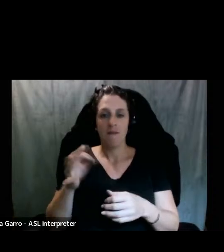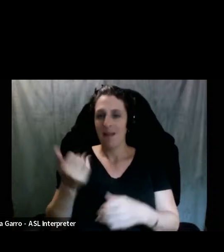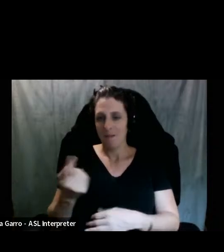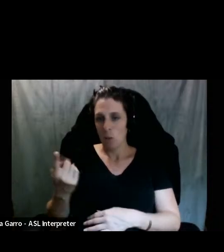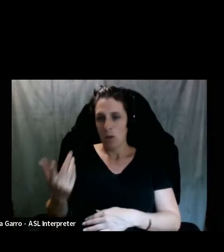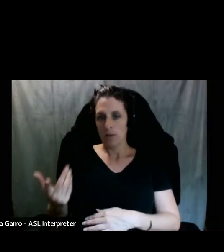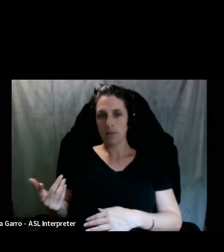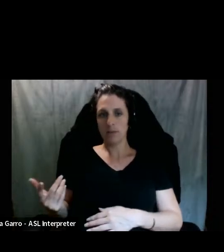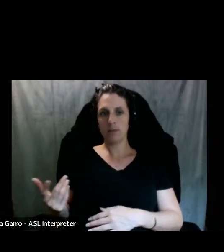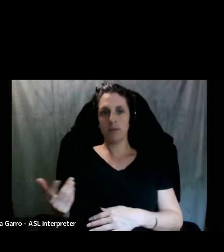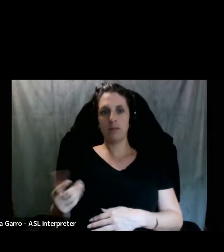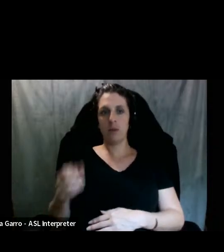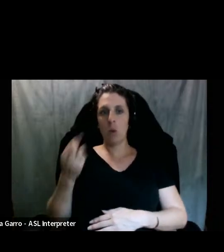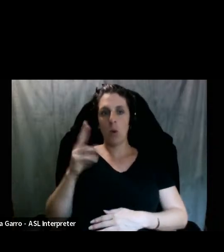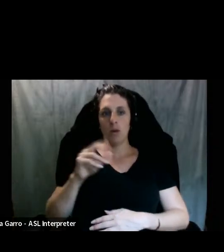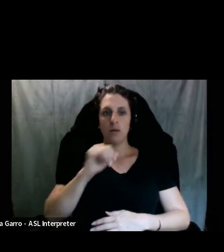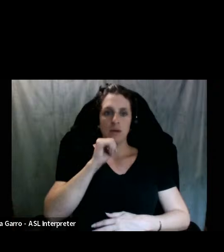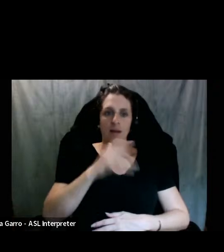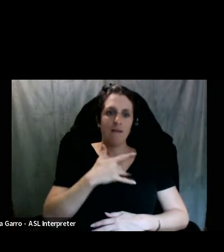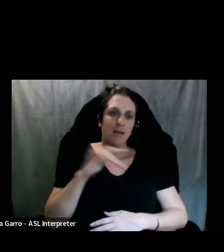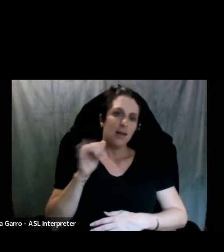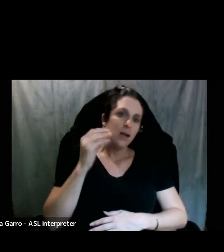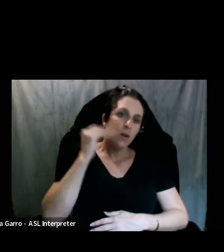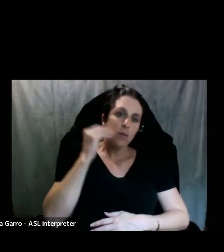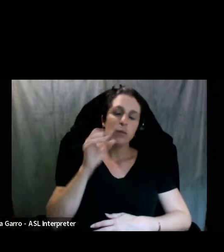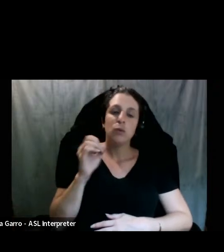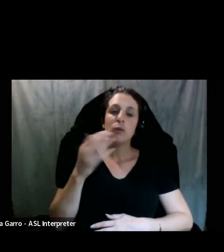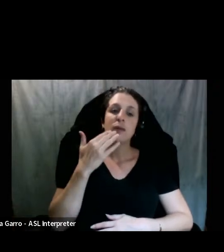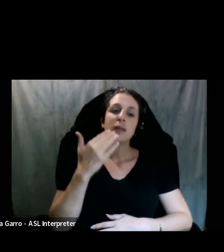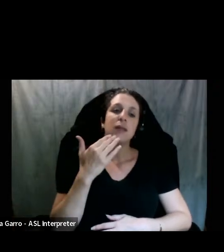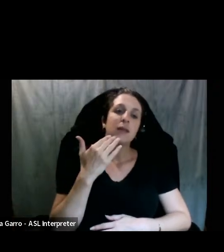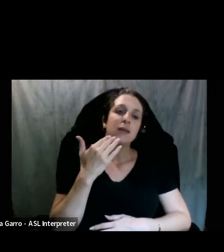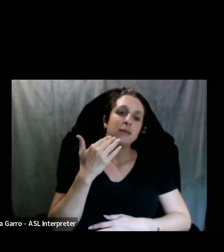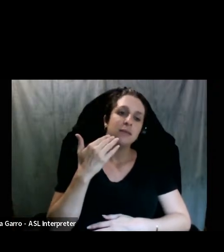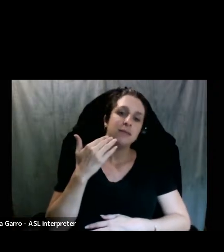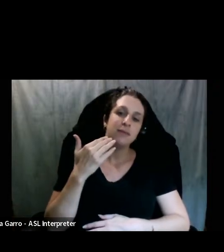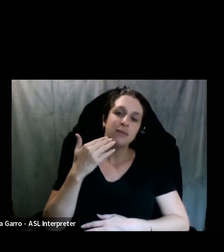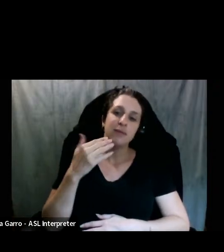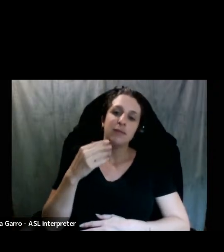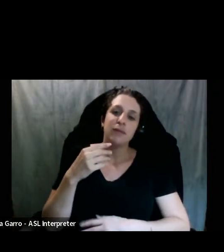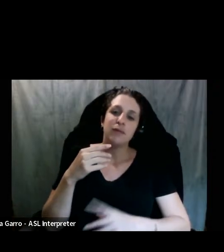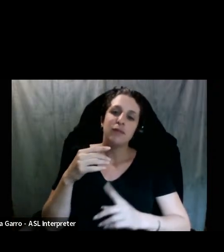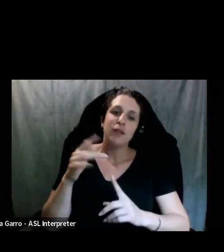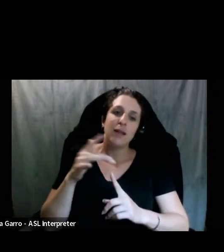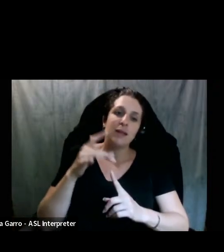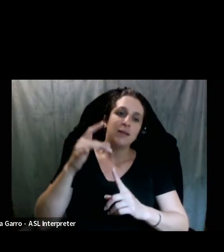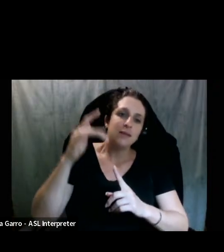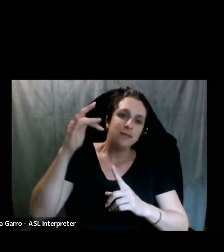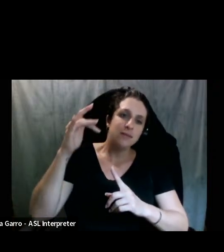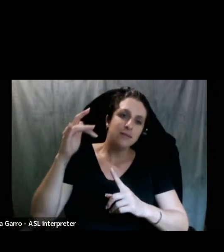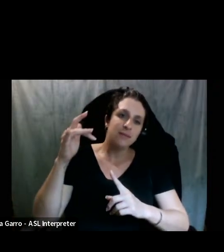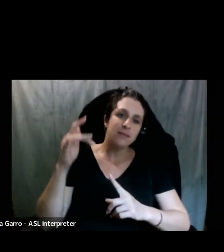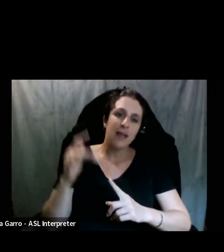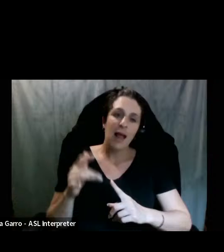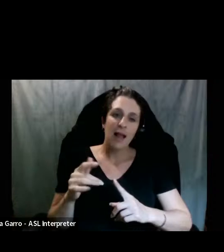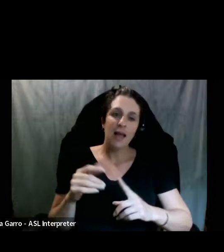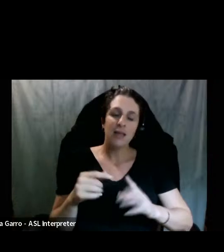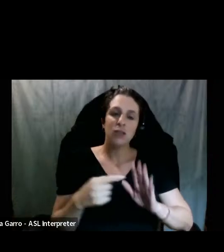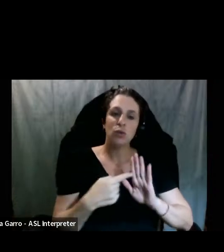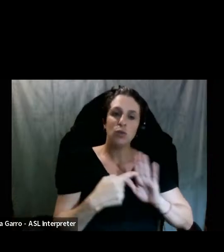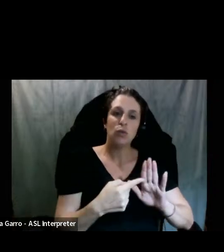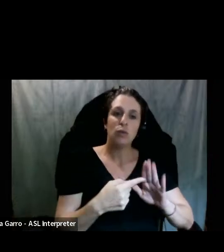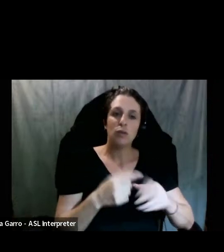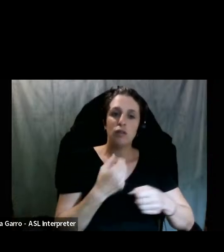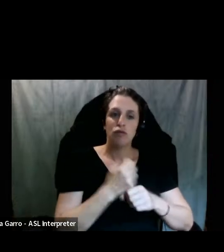it won't feel like home. So just thank you for highlighting a lot of this stuff and creating a